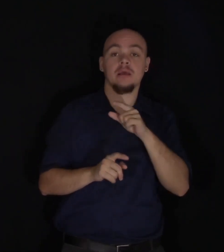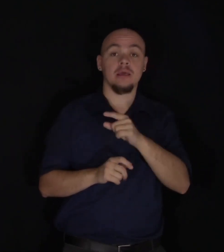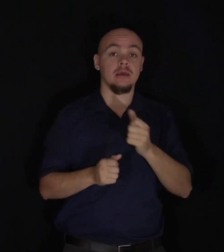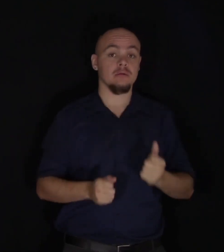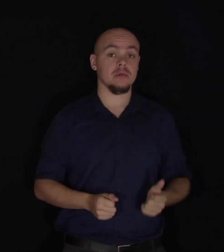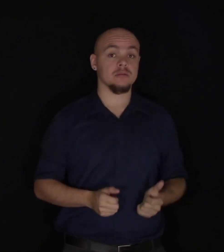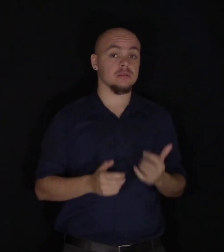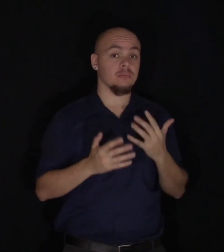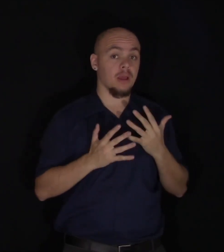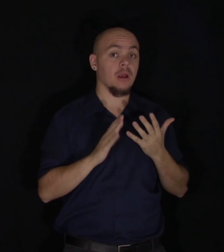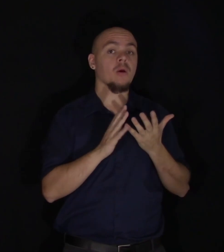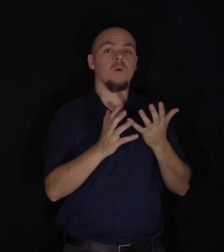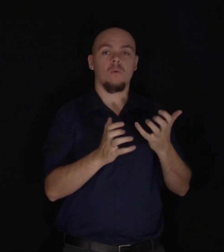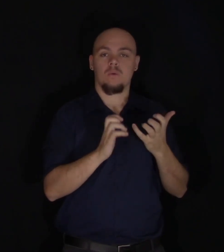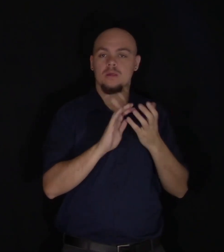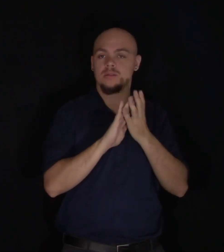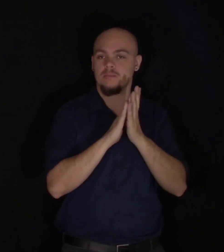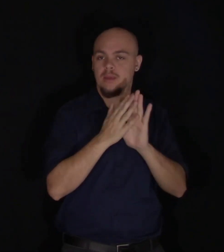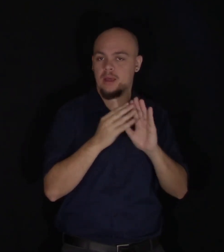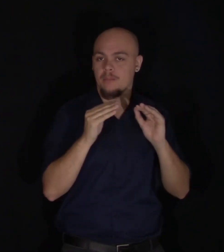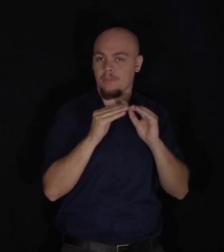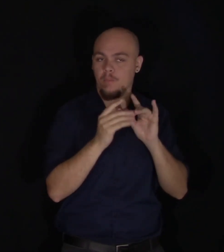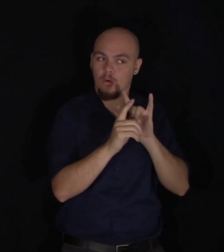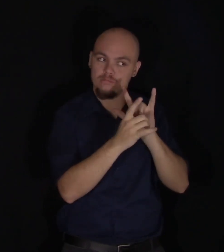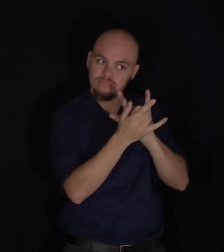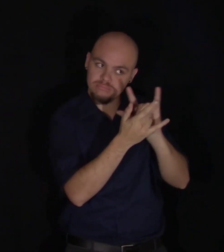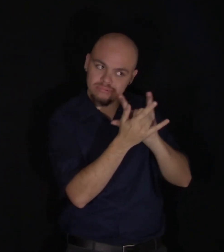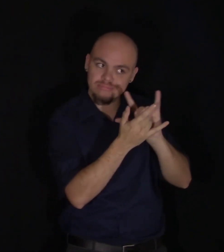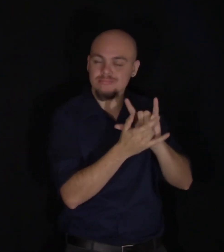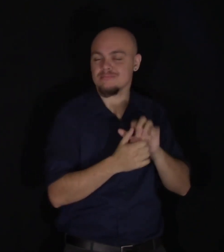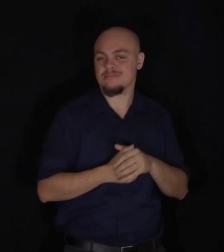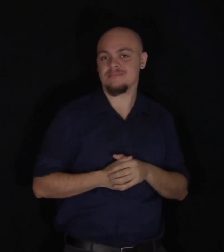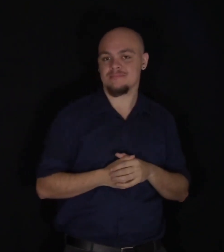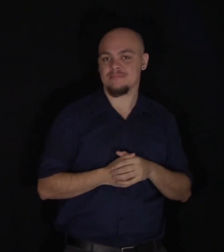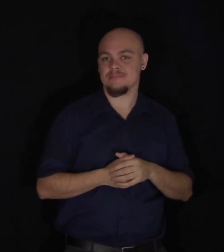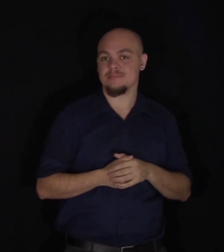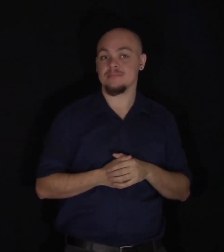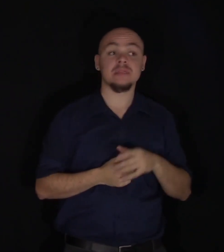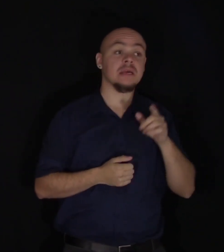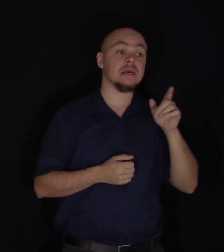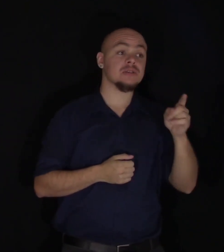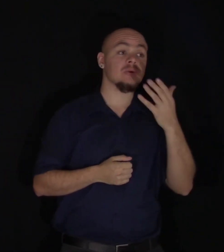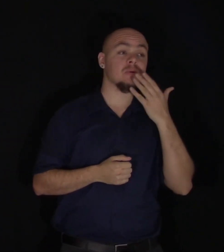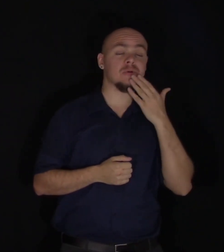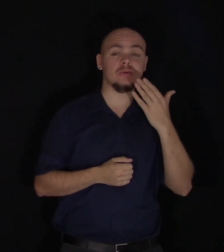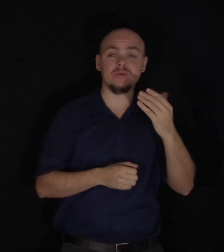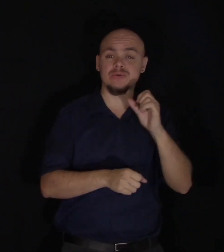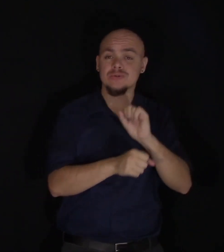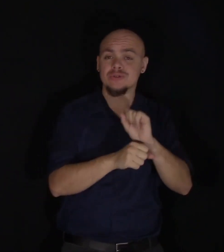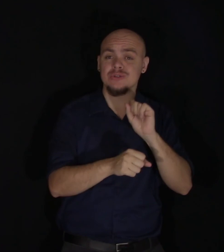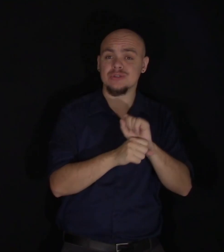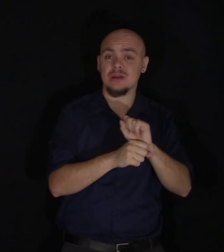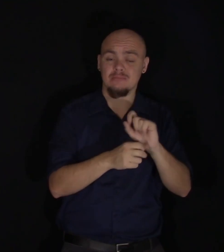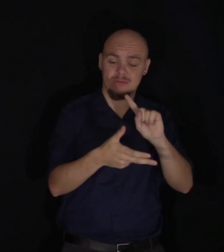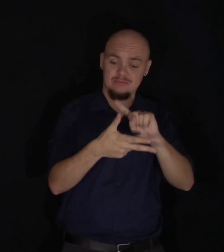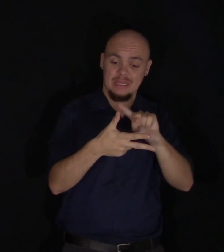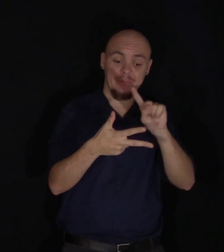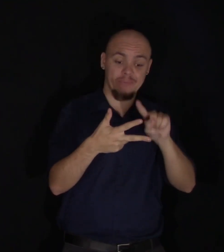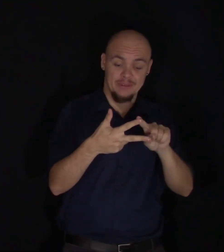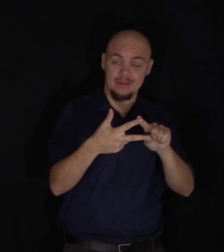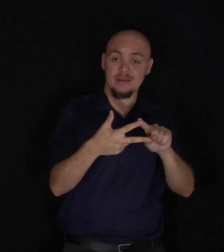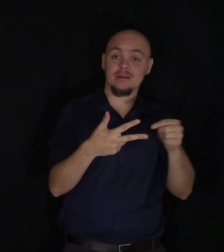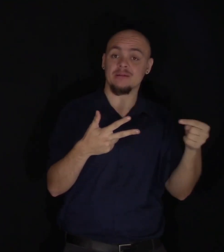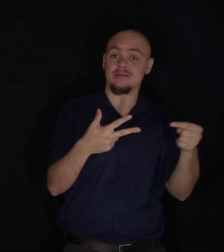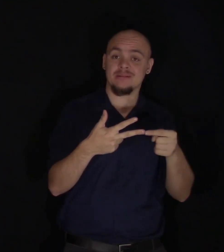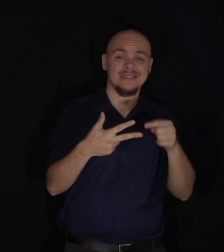to want to become more romantic. And because she did such a great job with step 1 and step 2, she